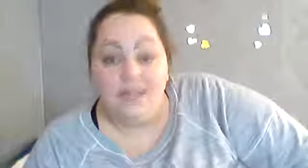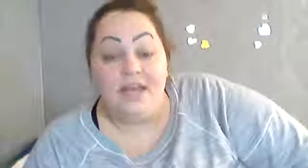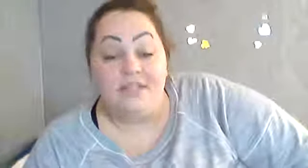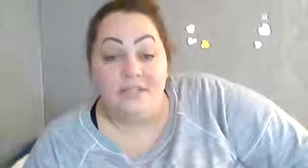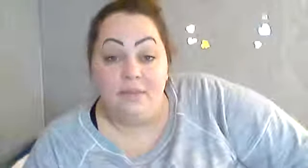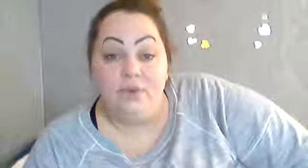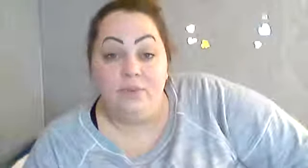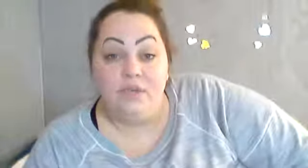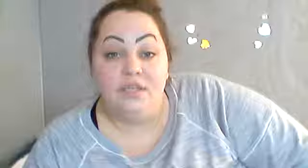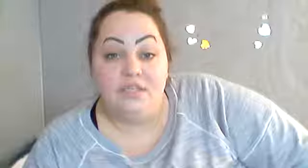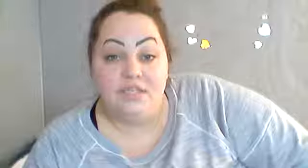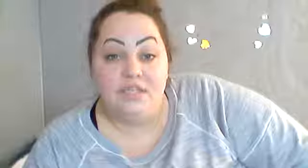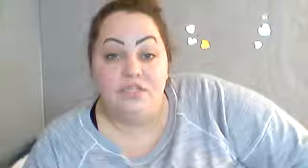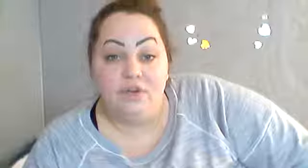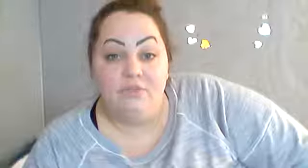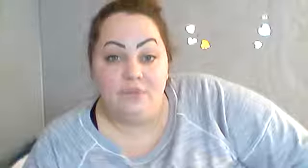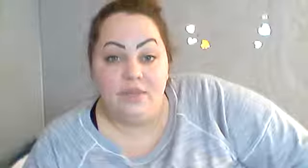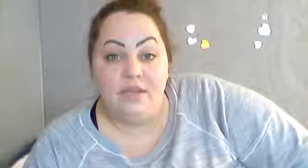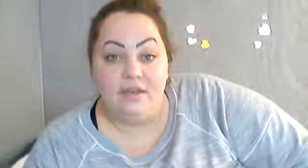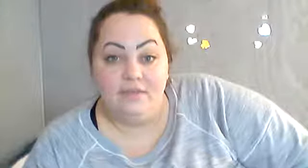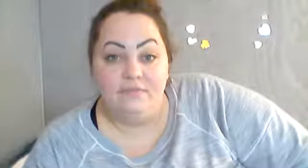Yes, I'm going to work on the seating chart over the weekend.